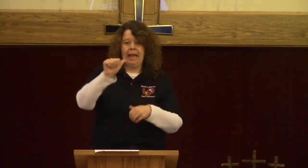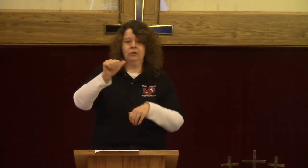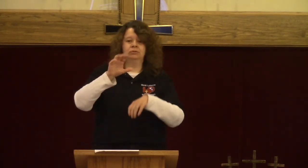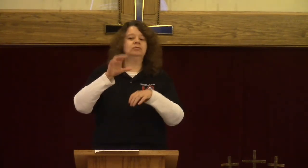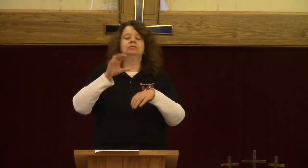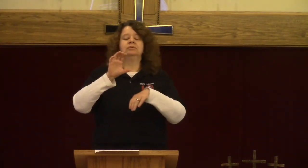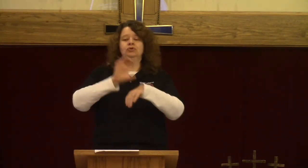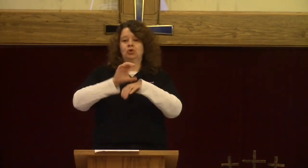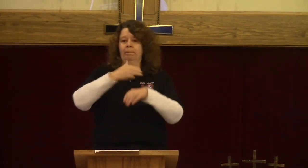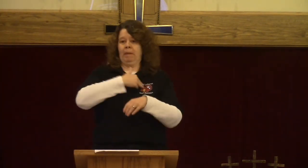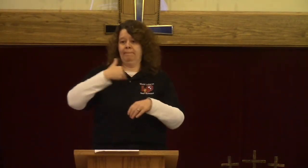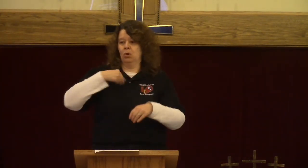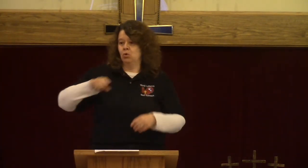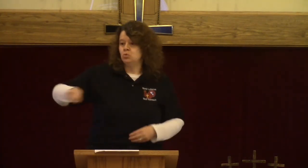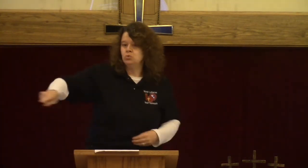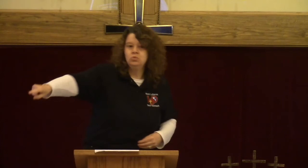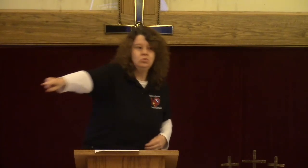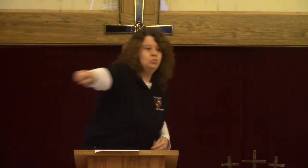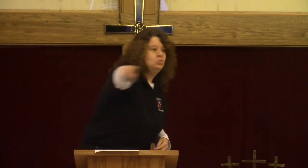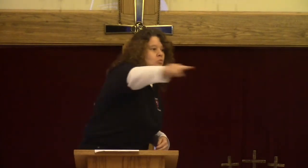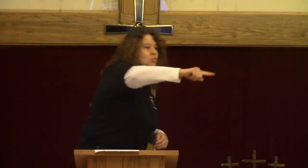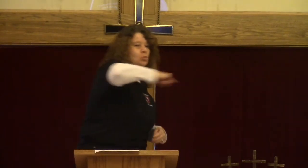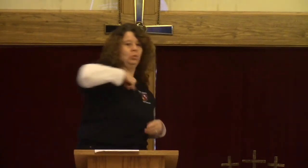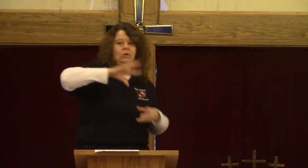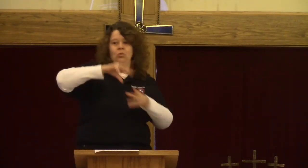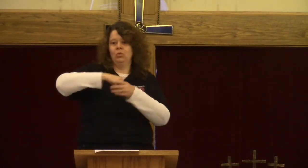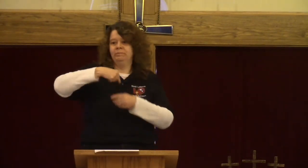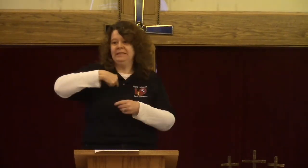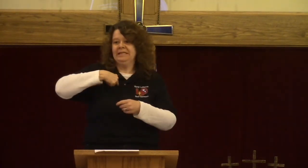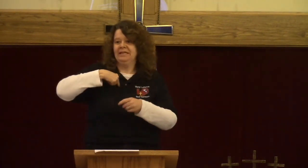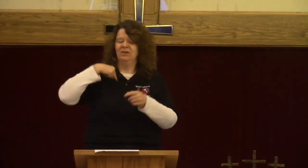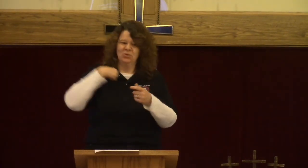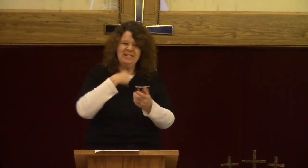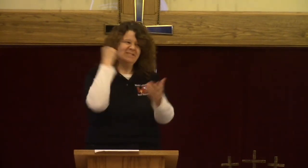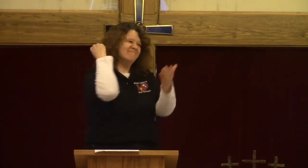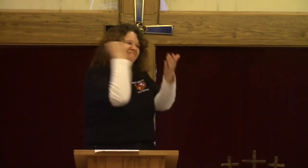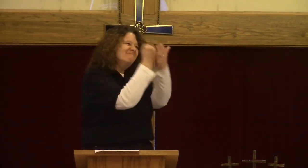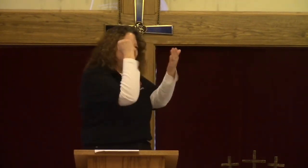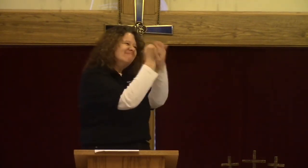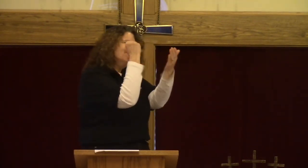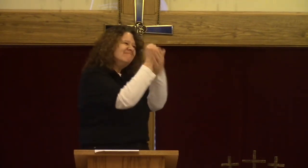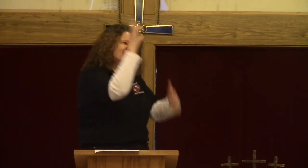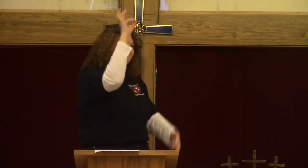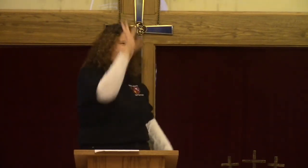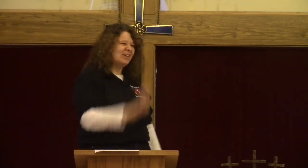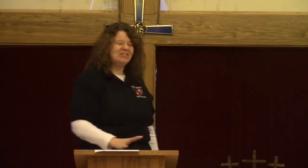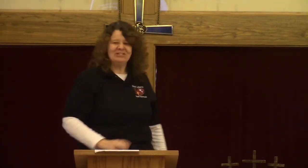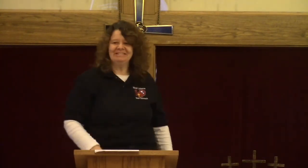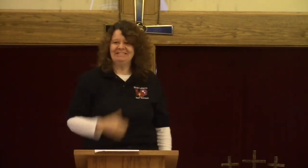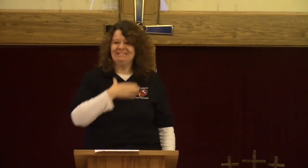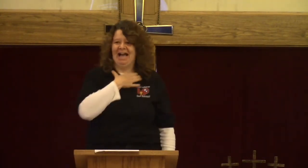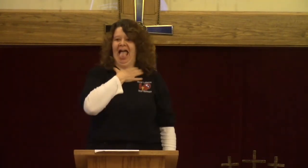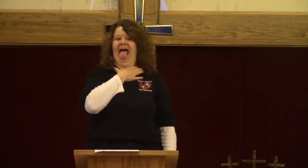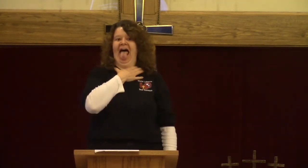a killer mean. You know, it talks about those are church members, you know, who stab the